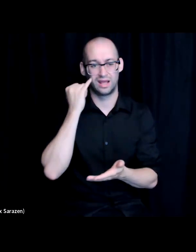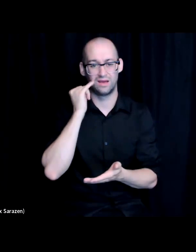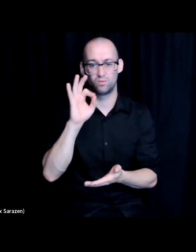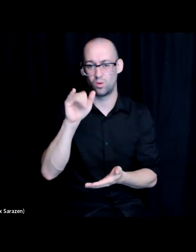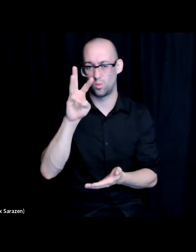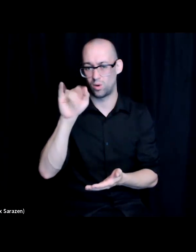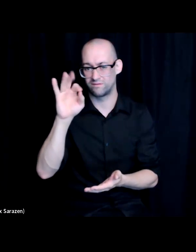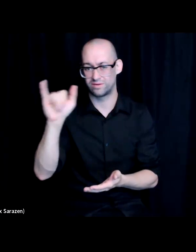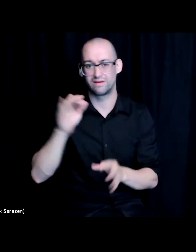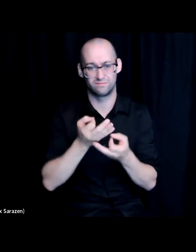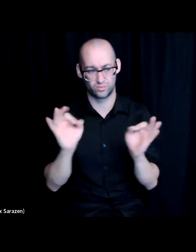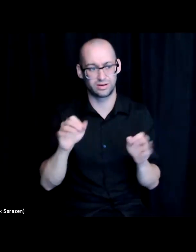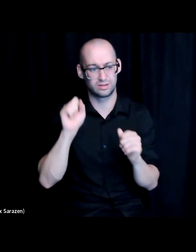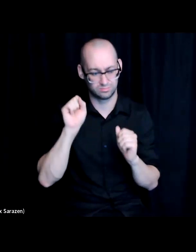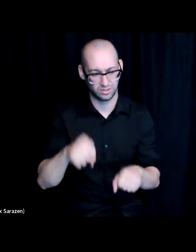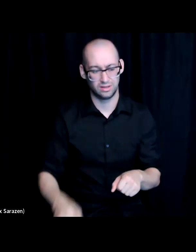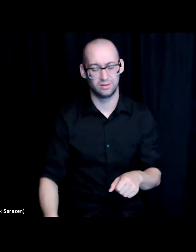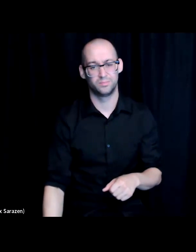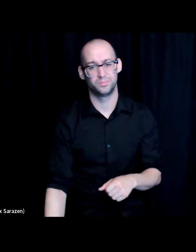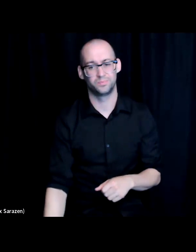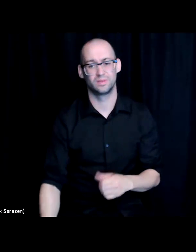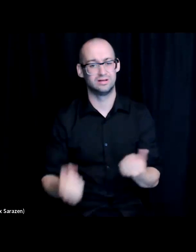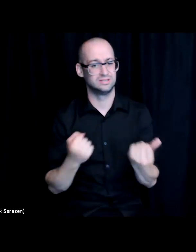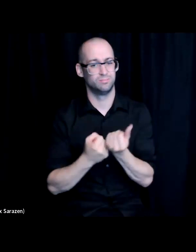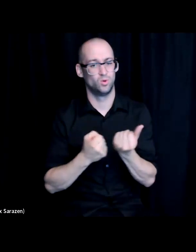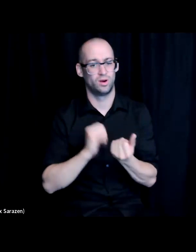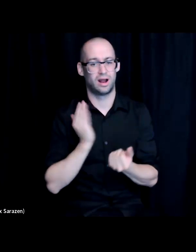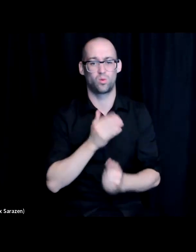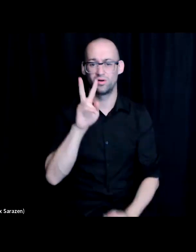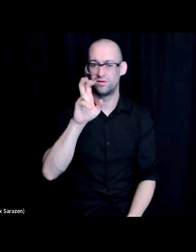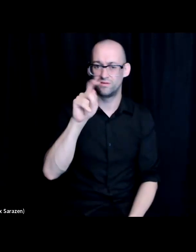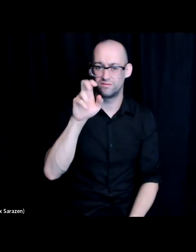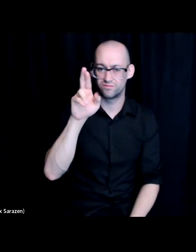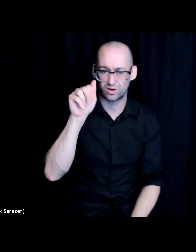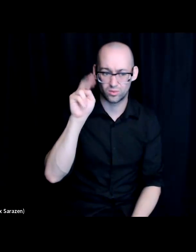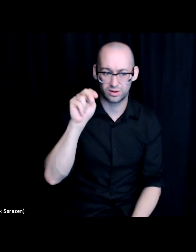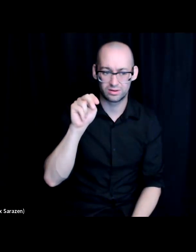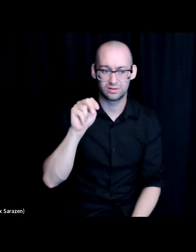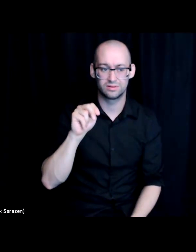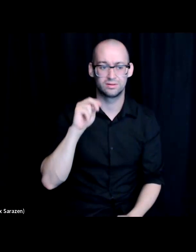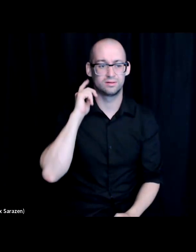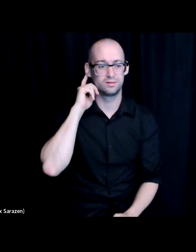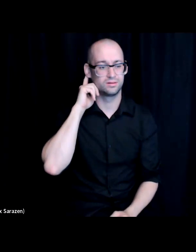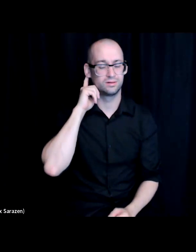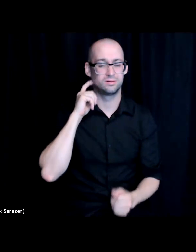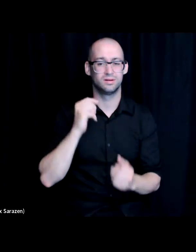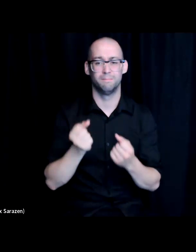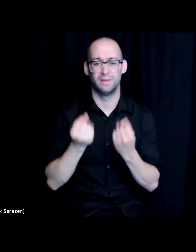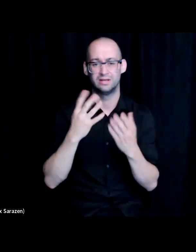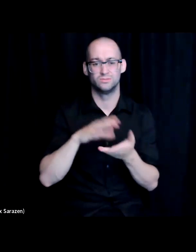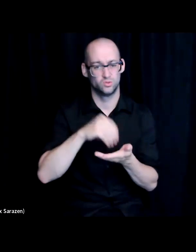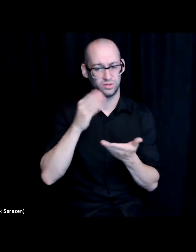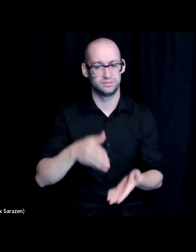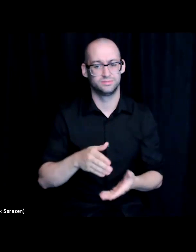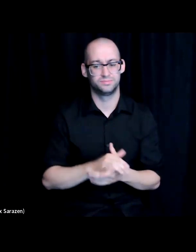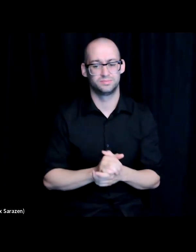help and support. We also support our veterans. We have a large veteran center here. We have a lot of vet students. And